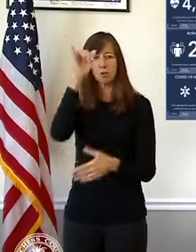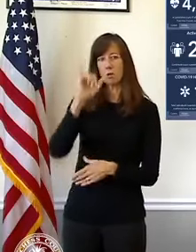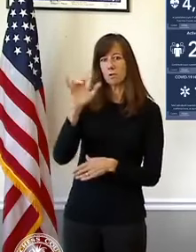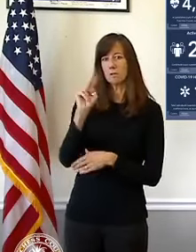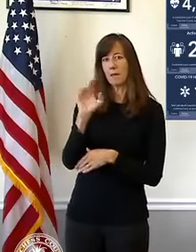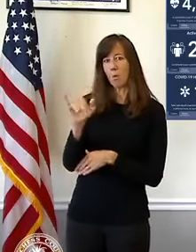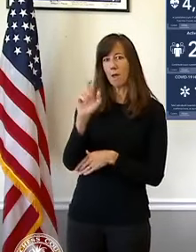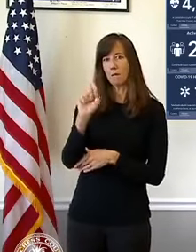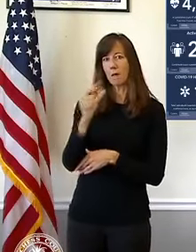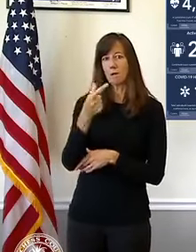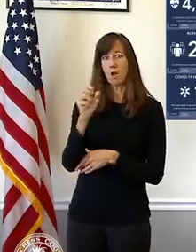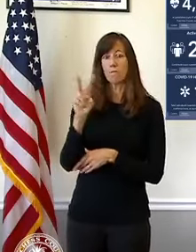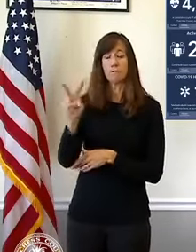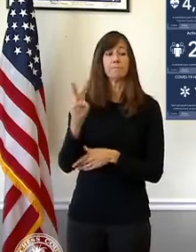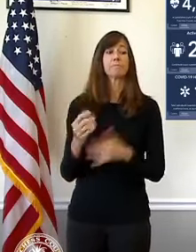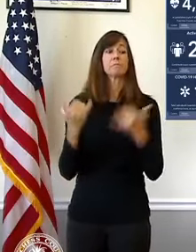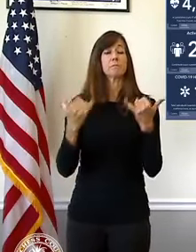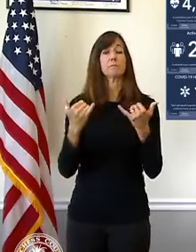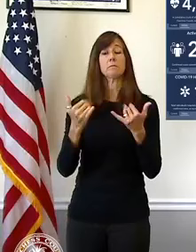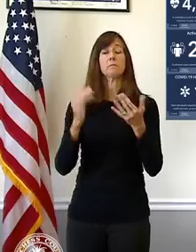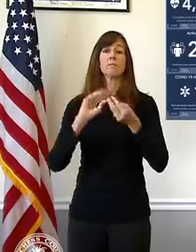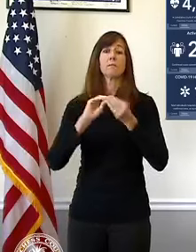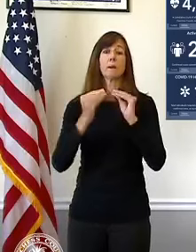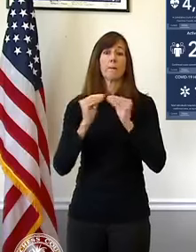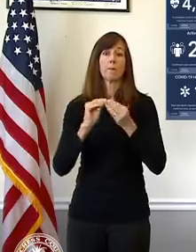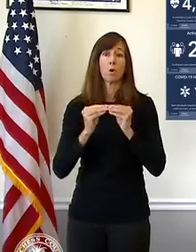have now conducted over